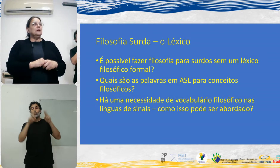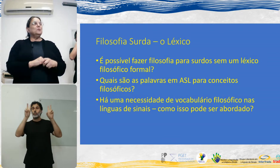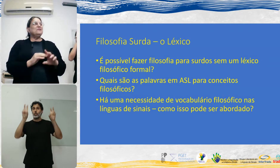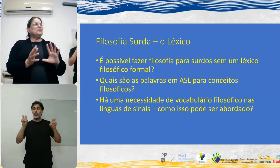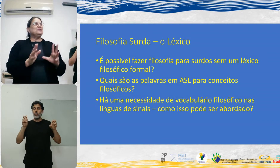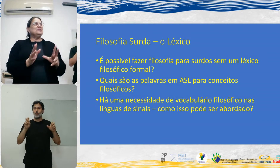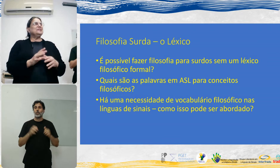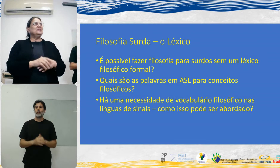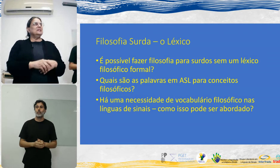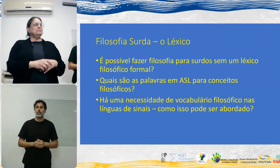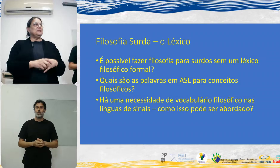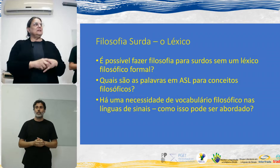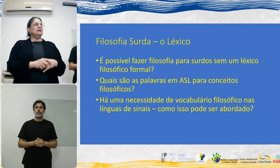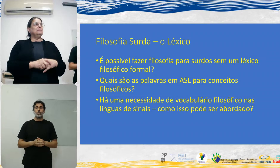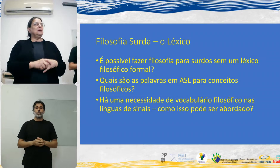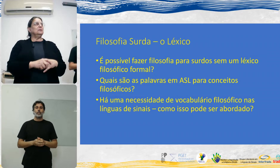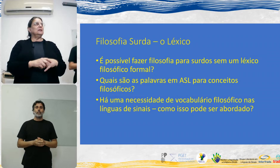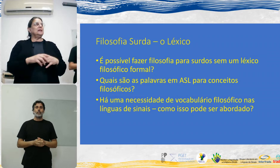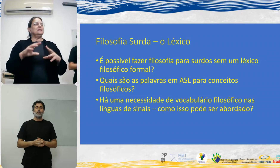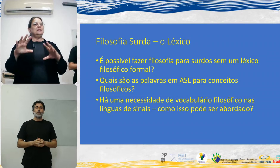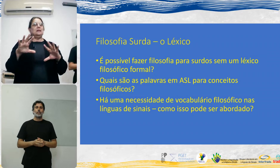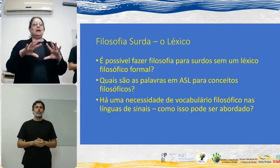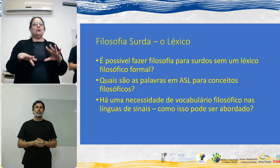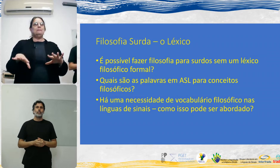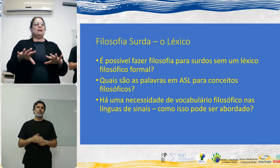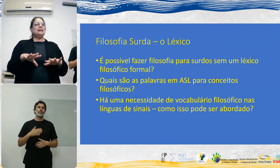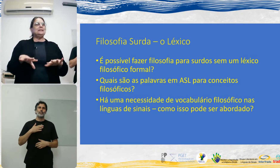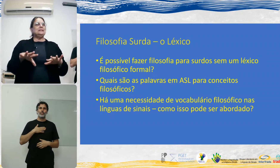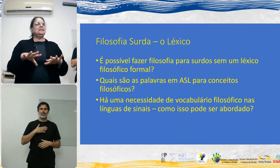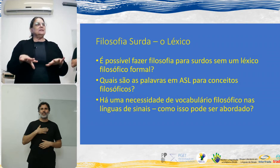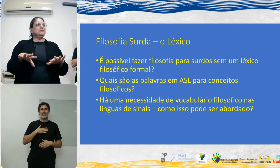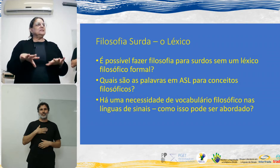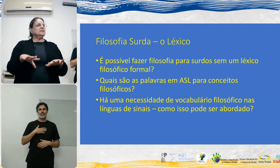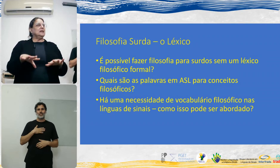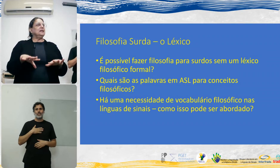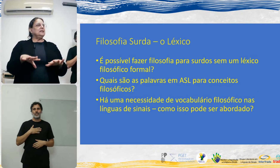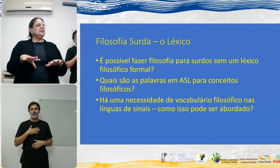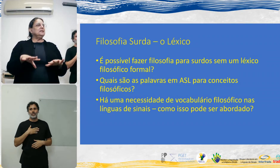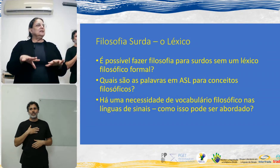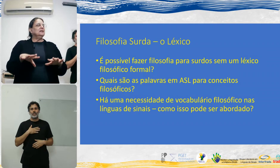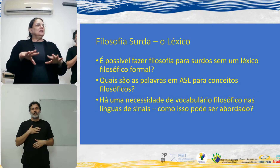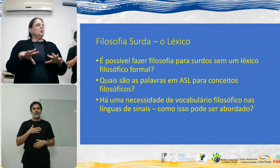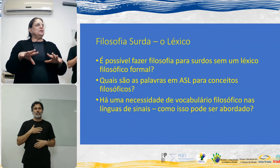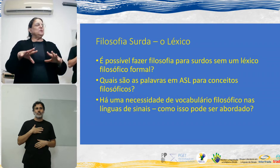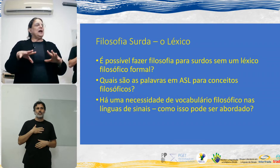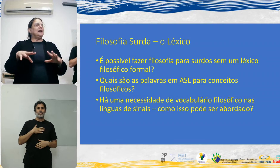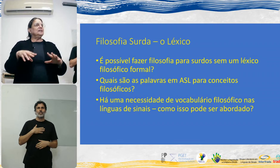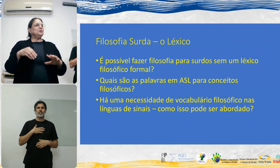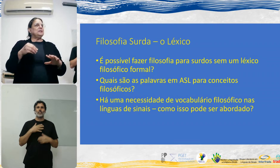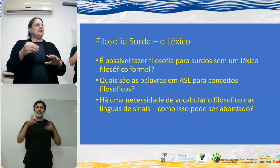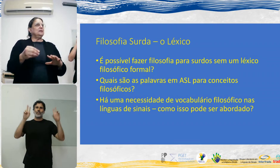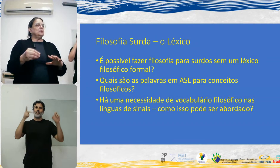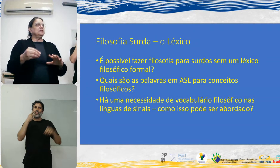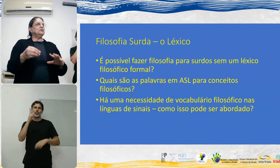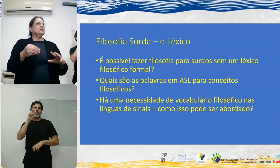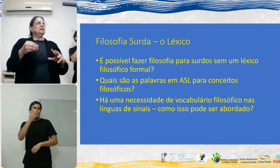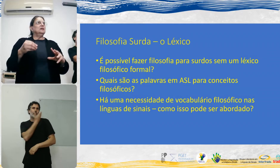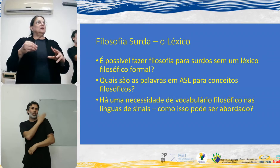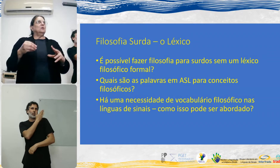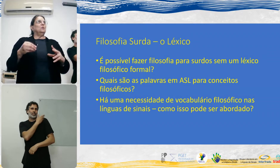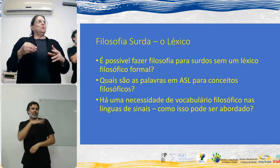and I referred to this a little bit about like the inherent biases of a society. When you add to a